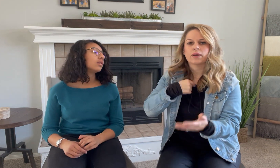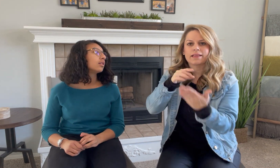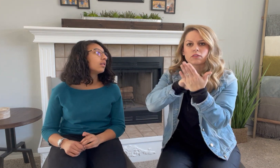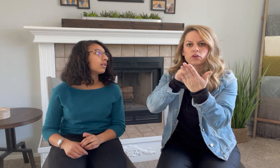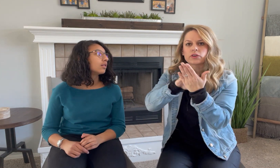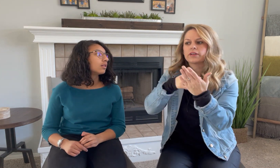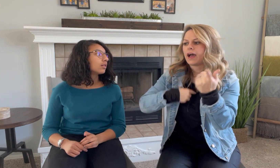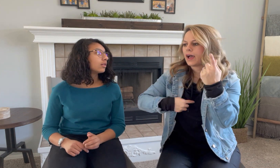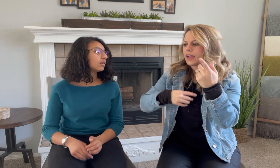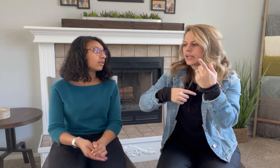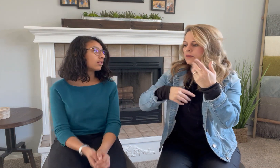I learned